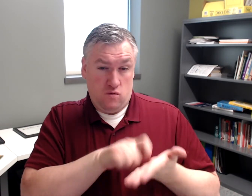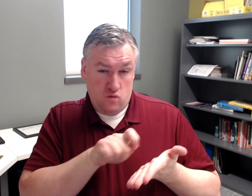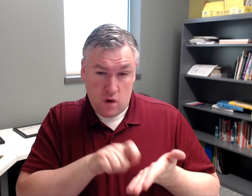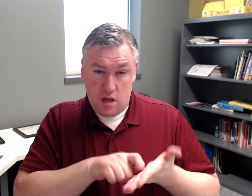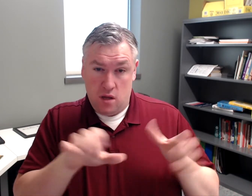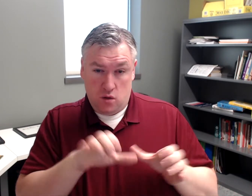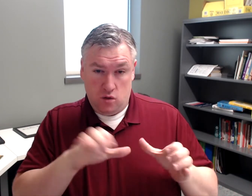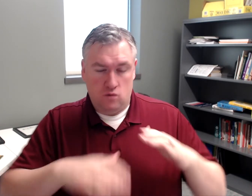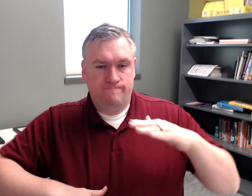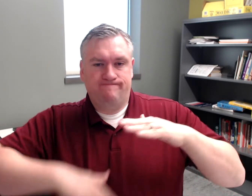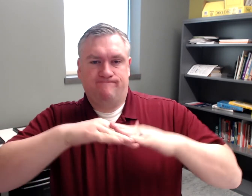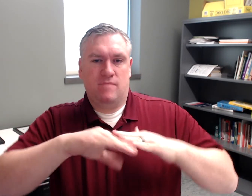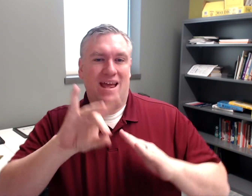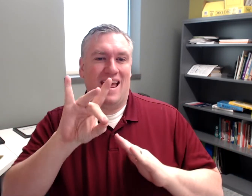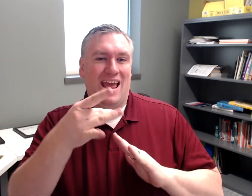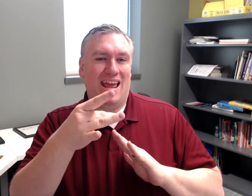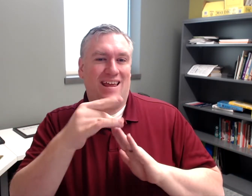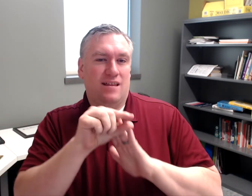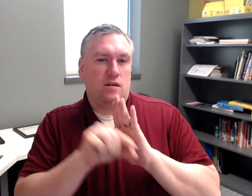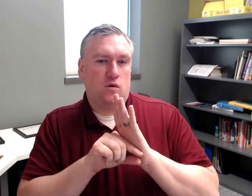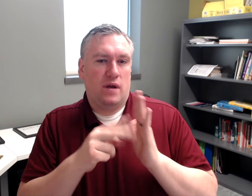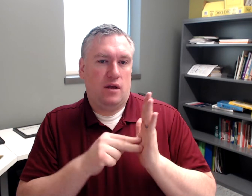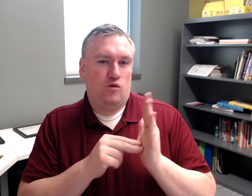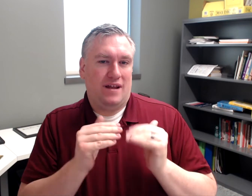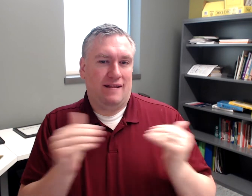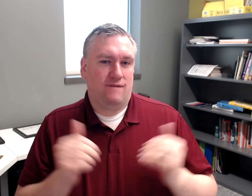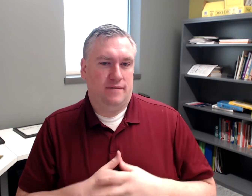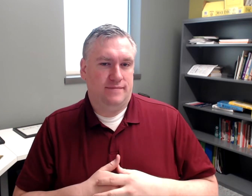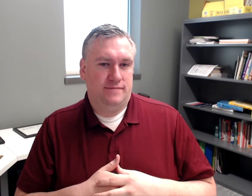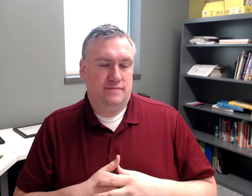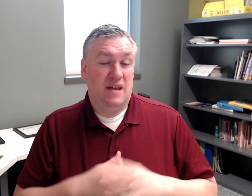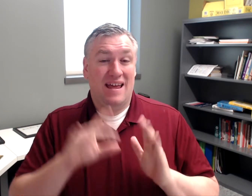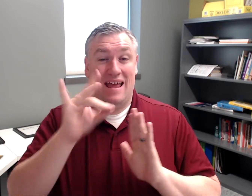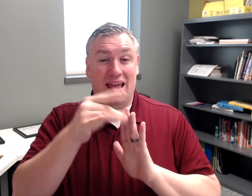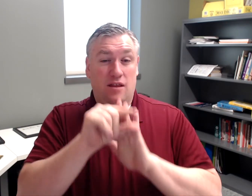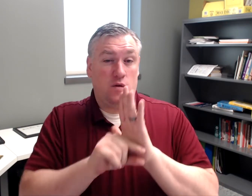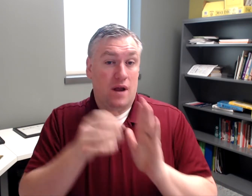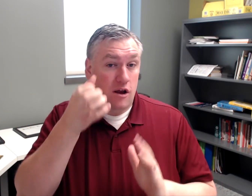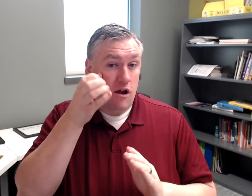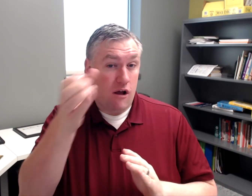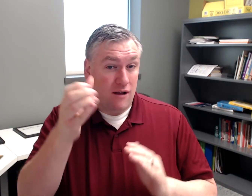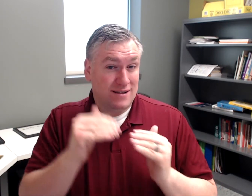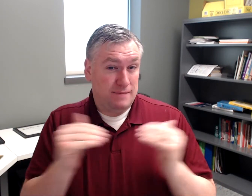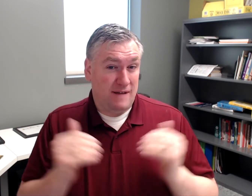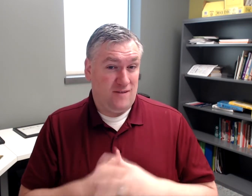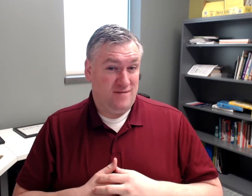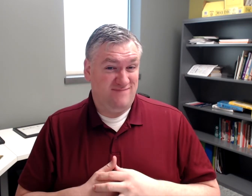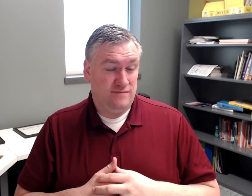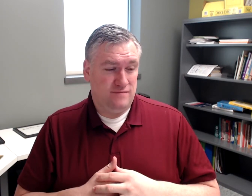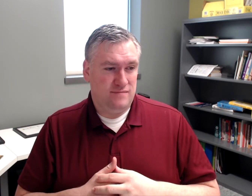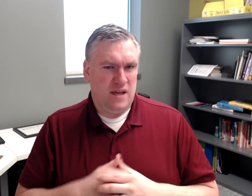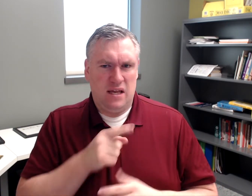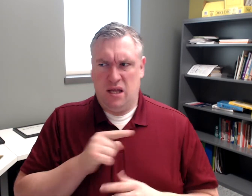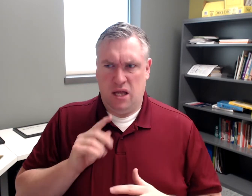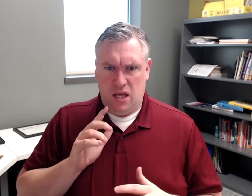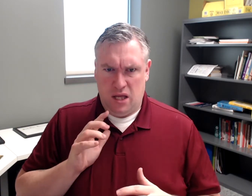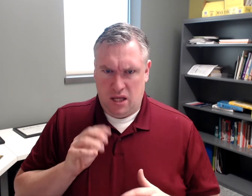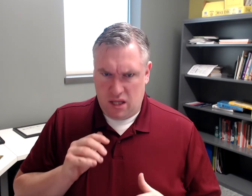warning. Everything you write and do has to be a max of an eighth grade reading level, eighth grade conceptual understanding